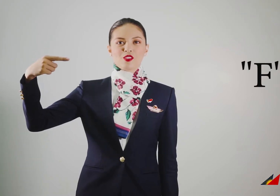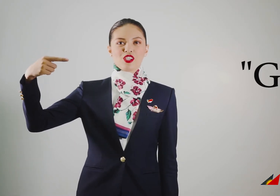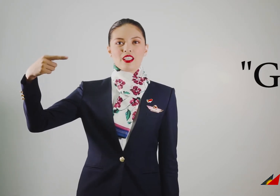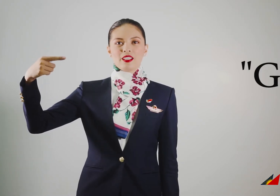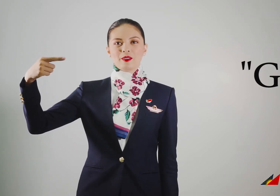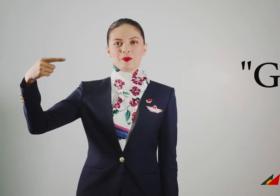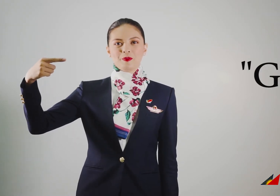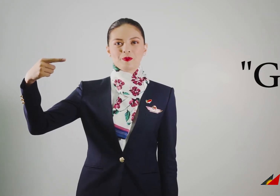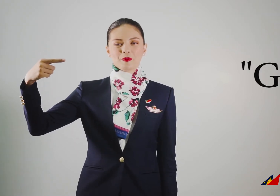G,